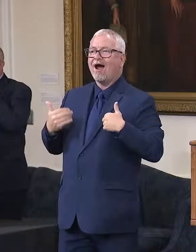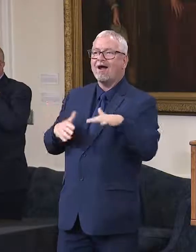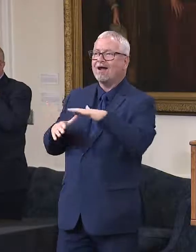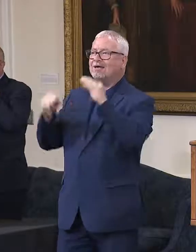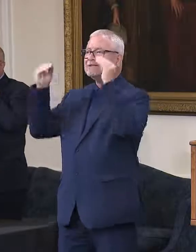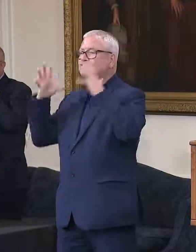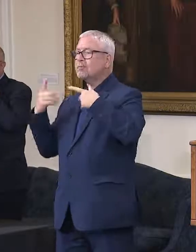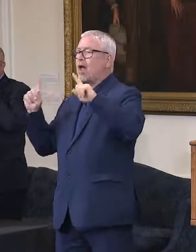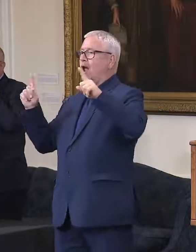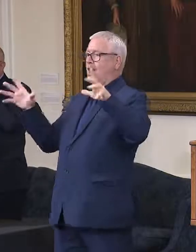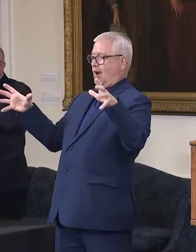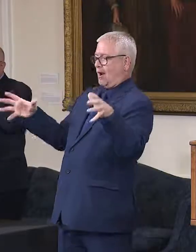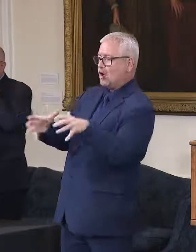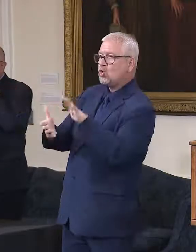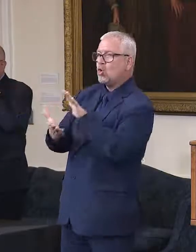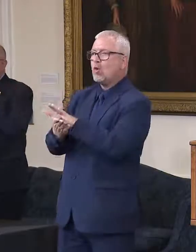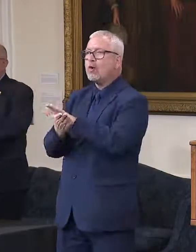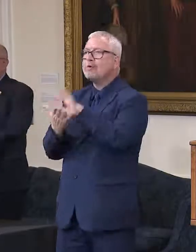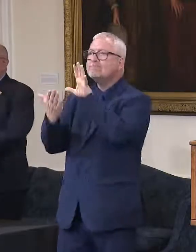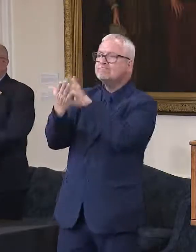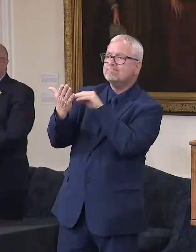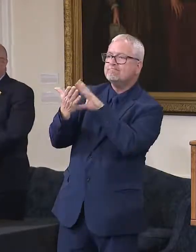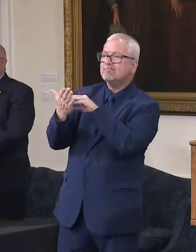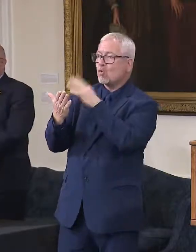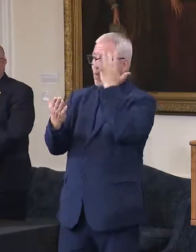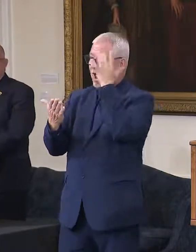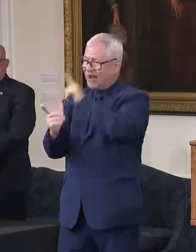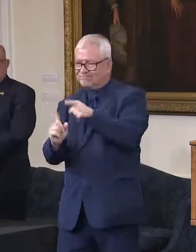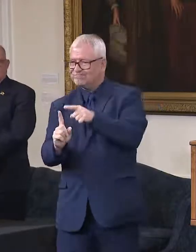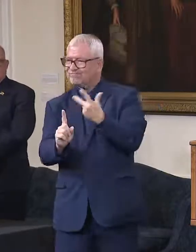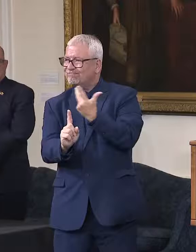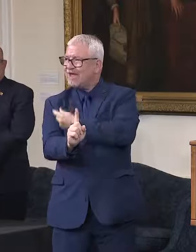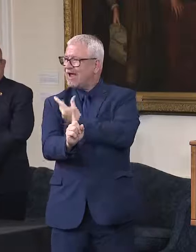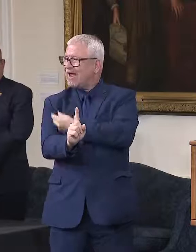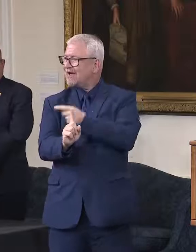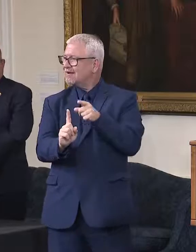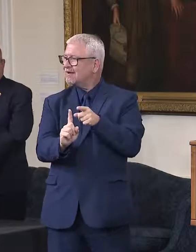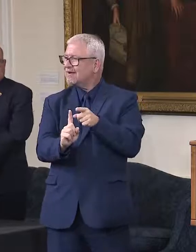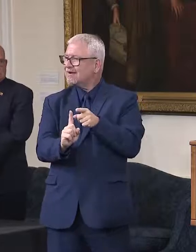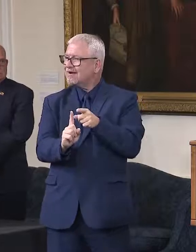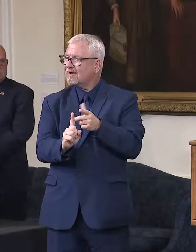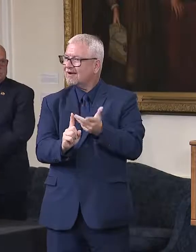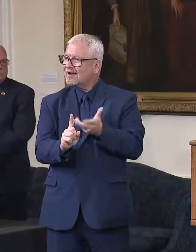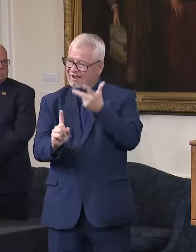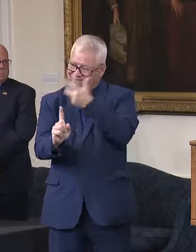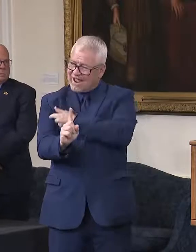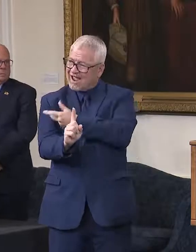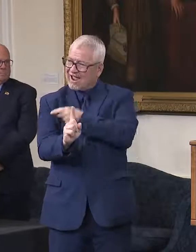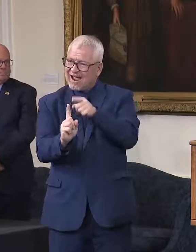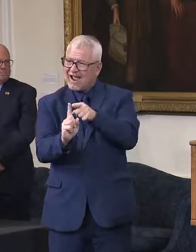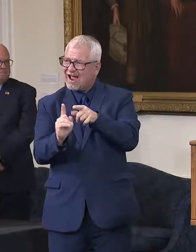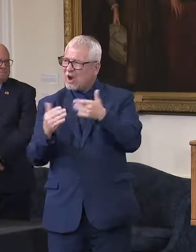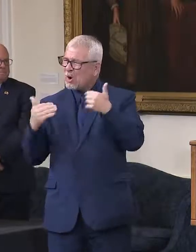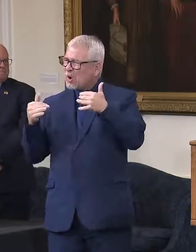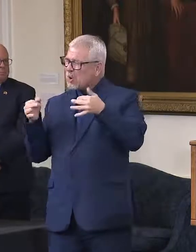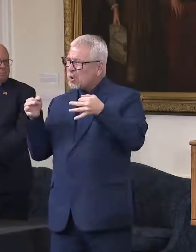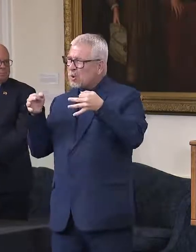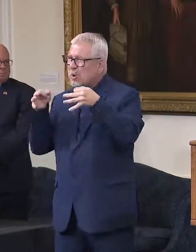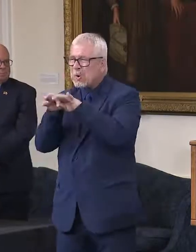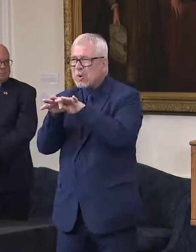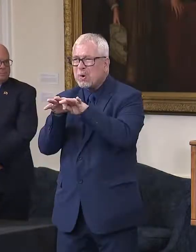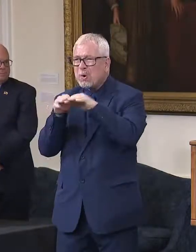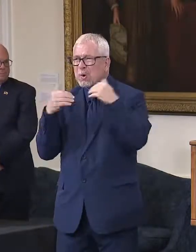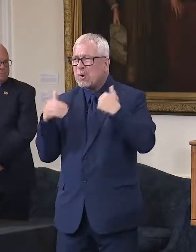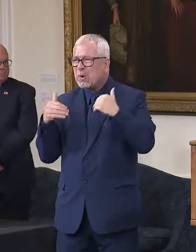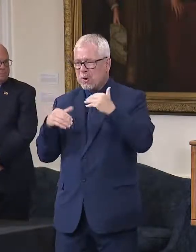these vaccines are protecting us. The COVID-19 vaccines are doing exactly what vaccines are supposed to